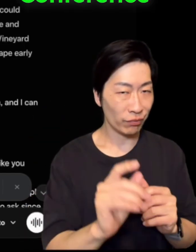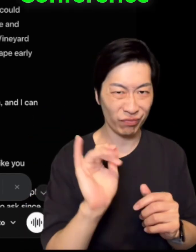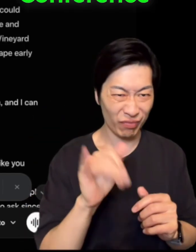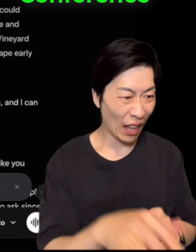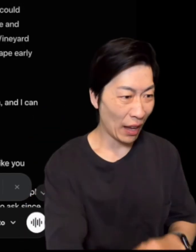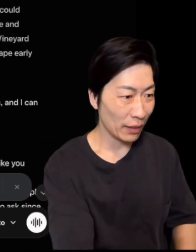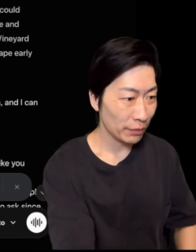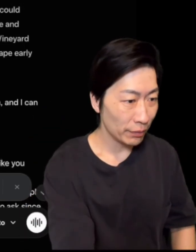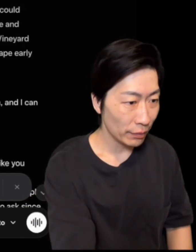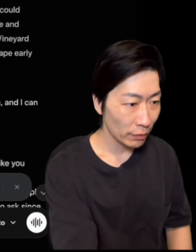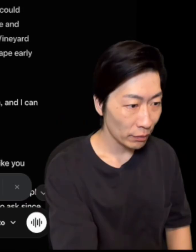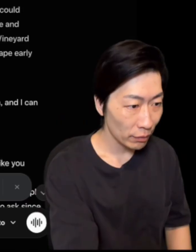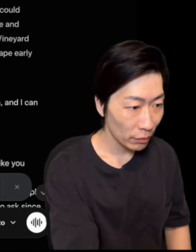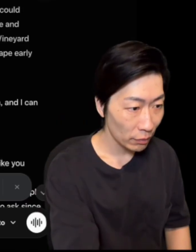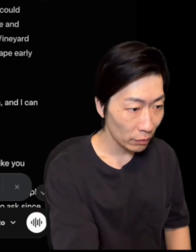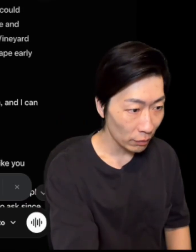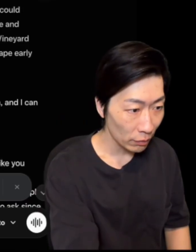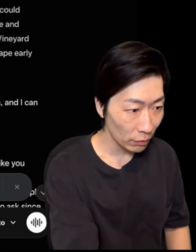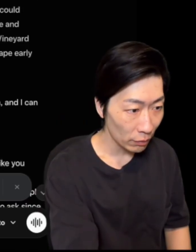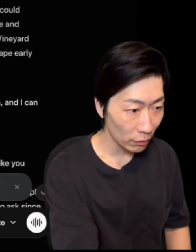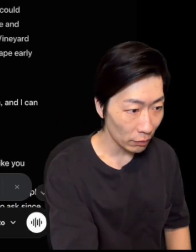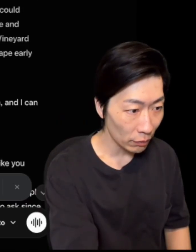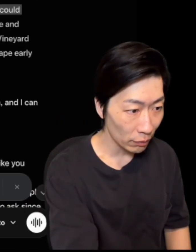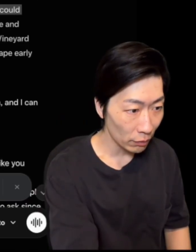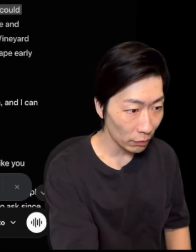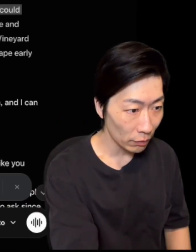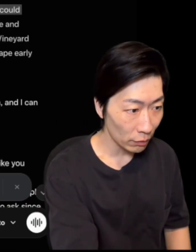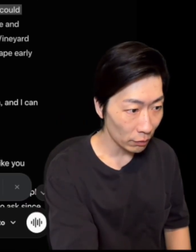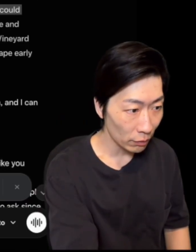Milan conference right there.